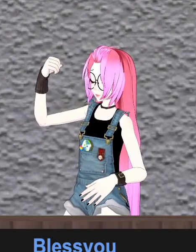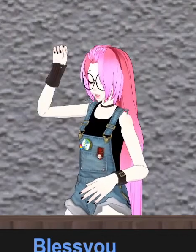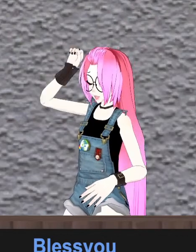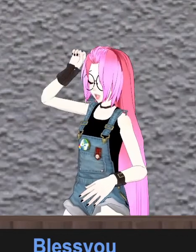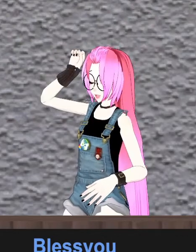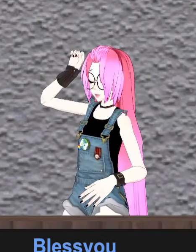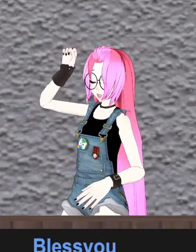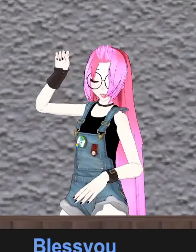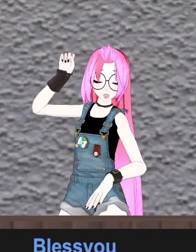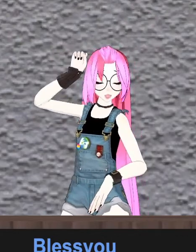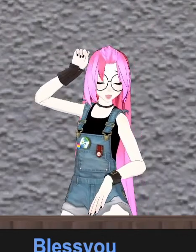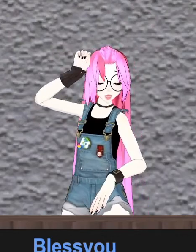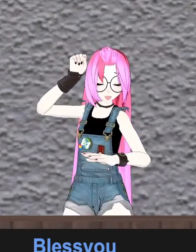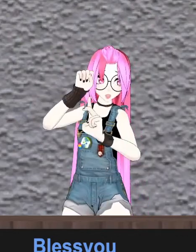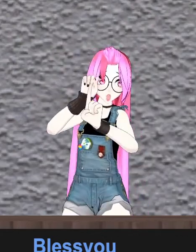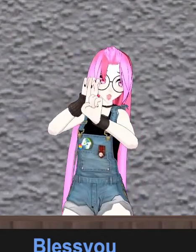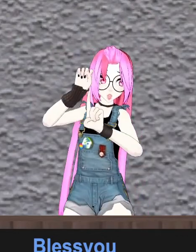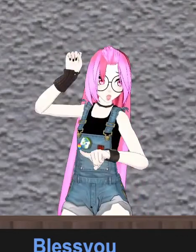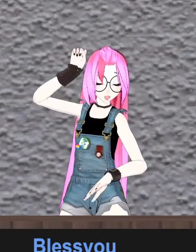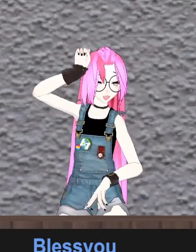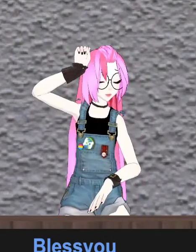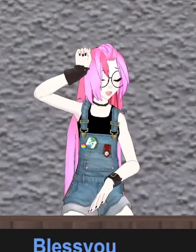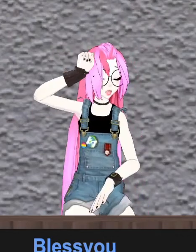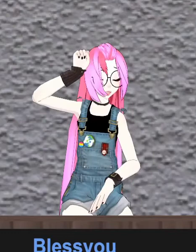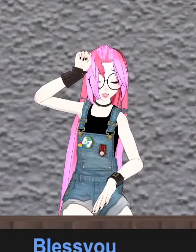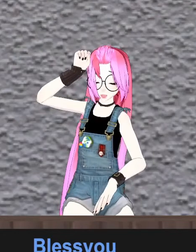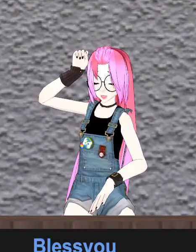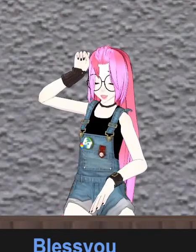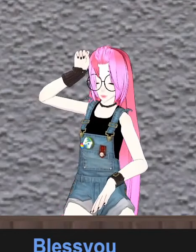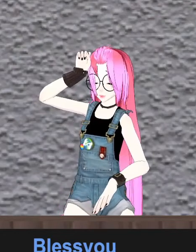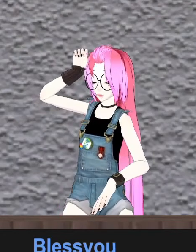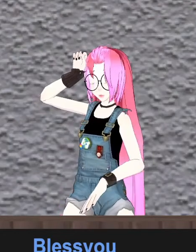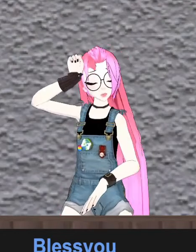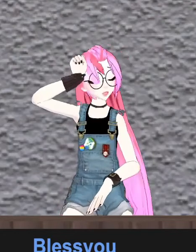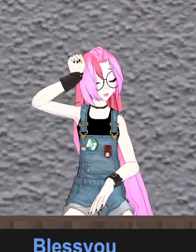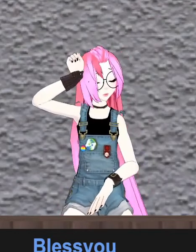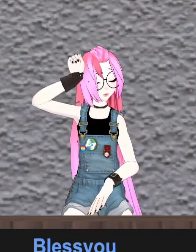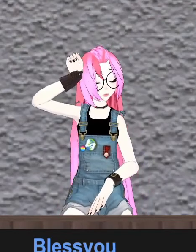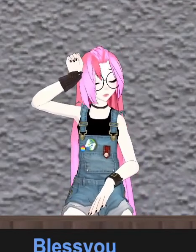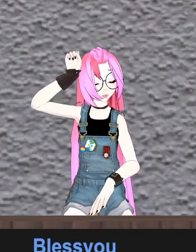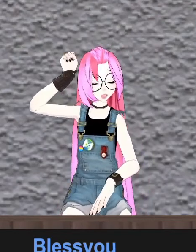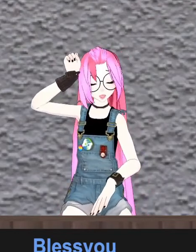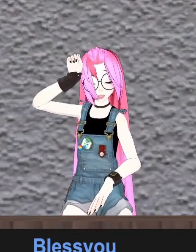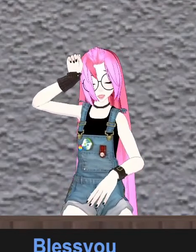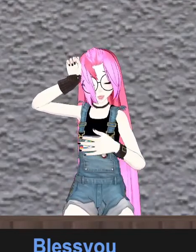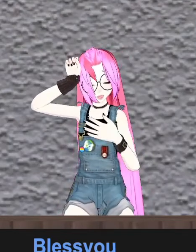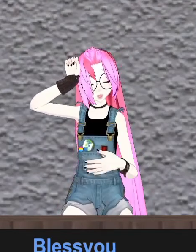Yeah, Tommy. Yeah, so in real life he has a T hand, and it's on his forehead, right? And for him, that's what